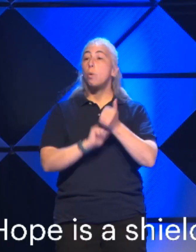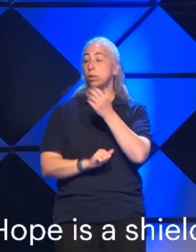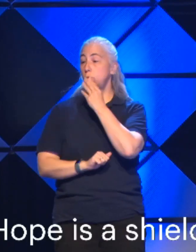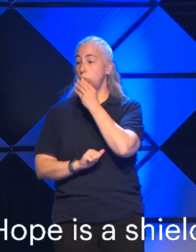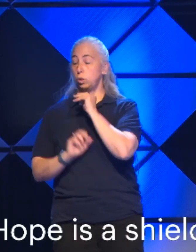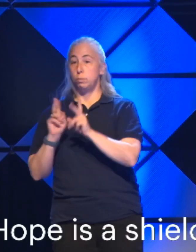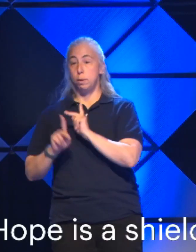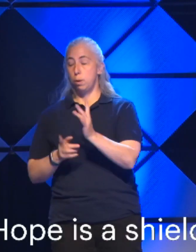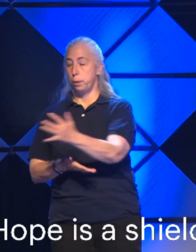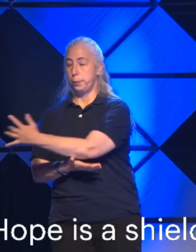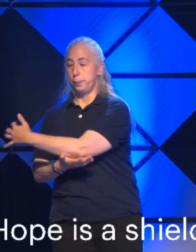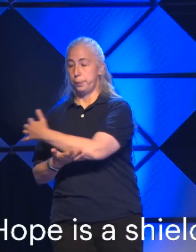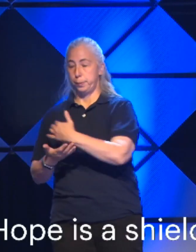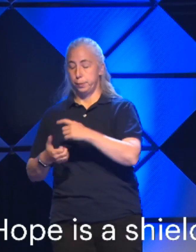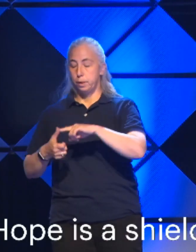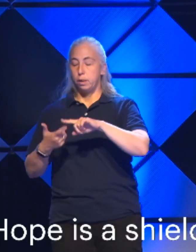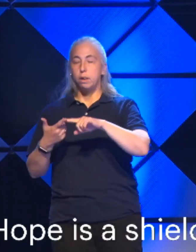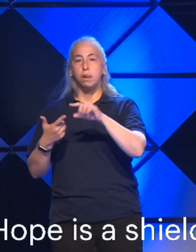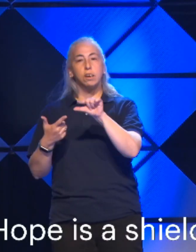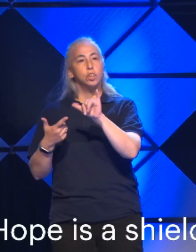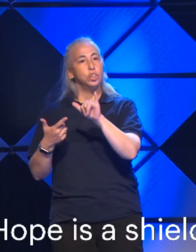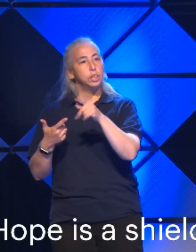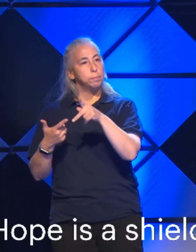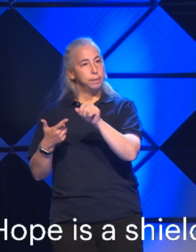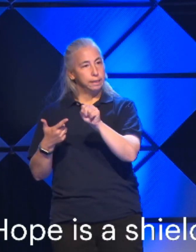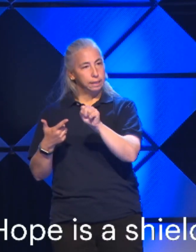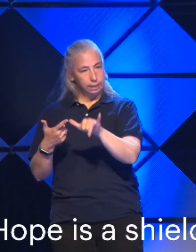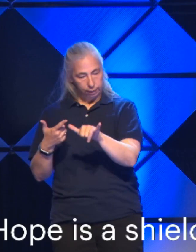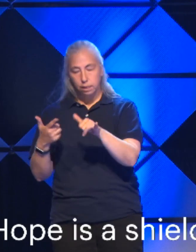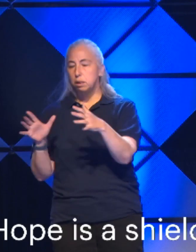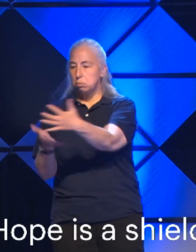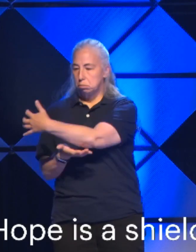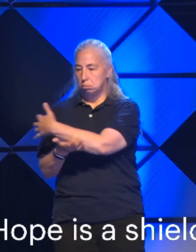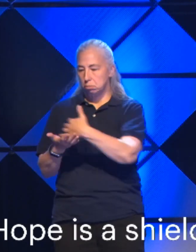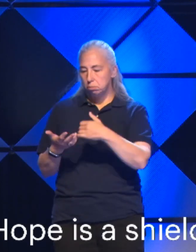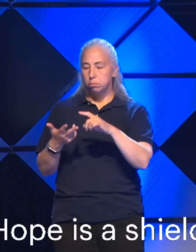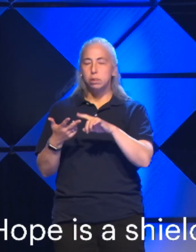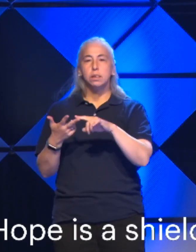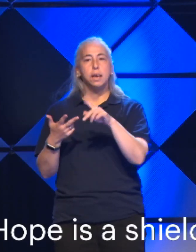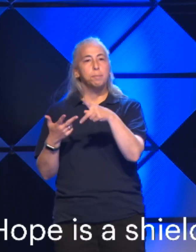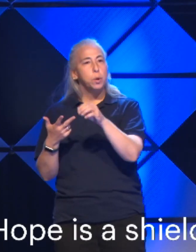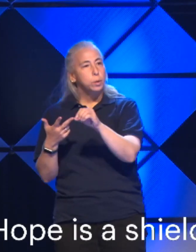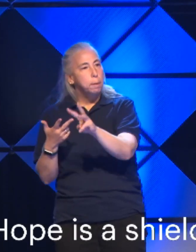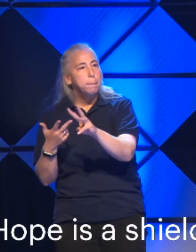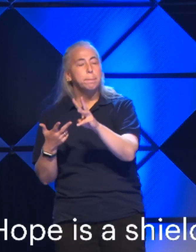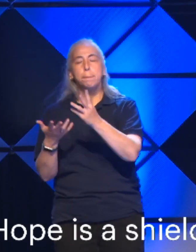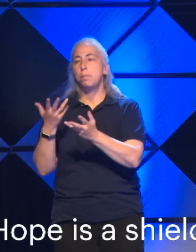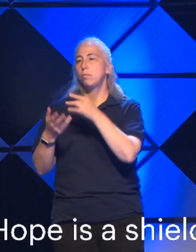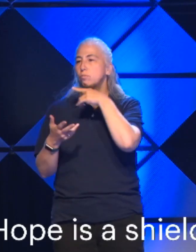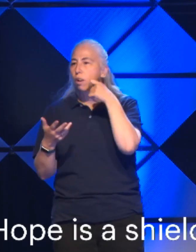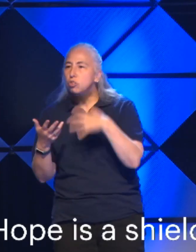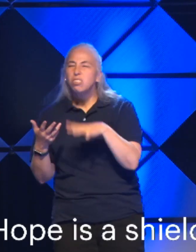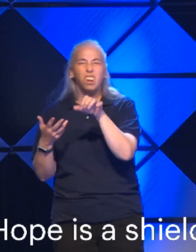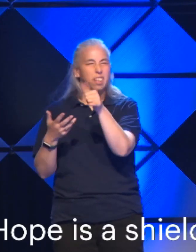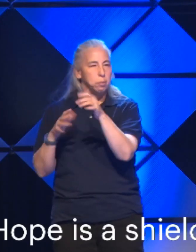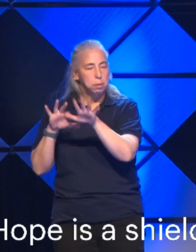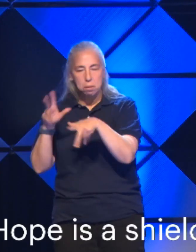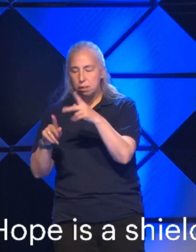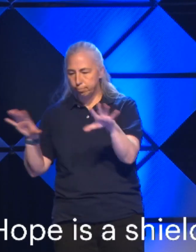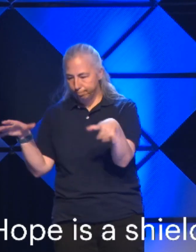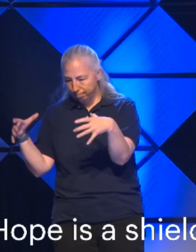and gypsies and some other prisoners of war, maybe Russians and some other nationalities, and they will put it